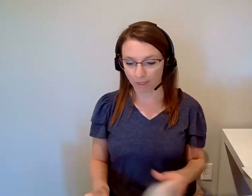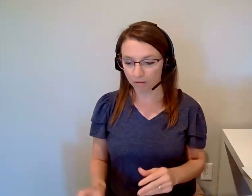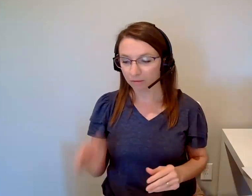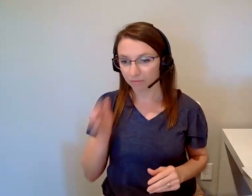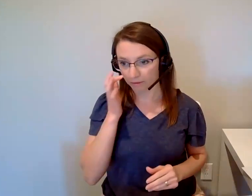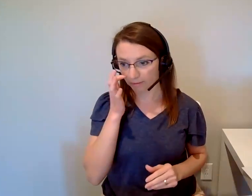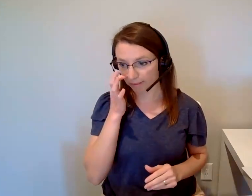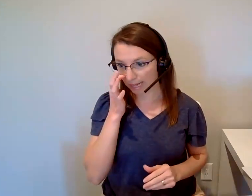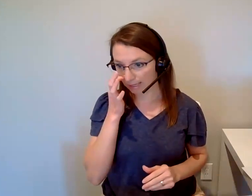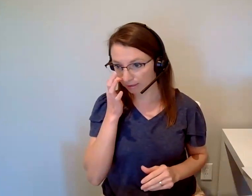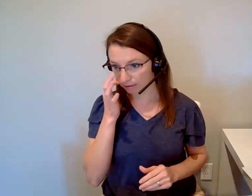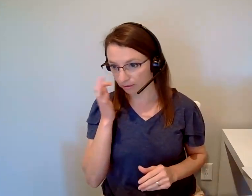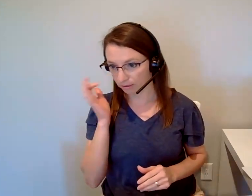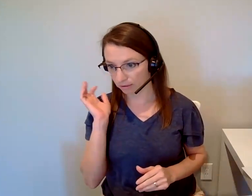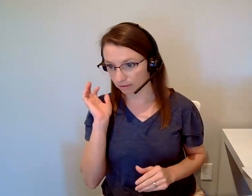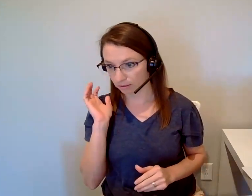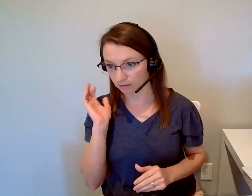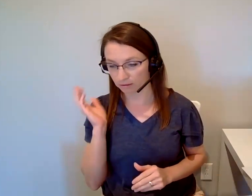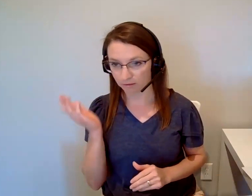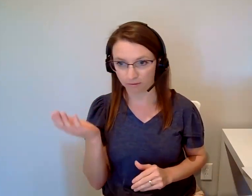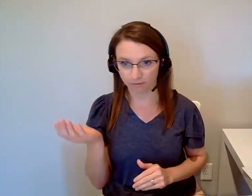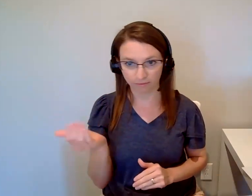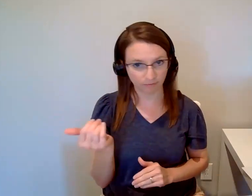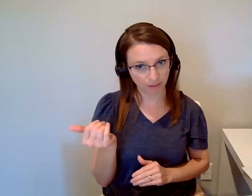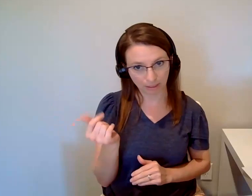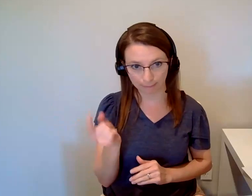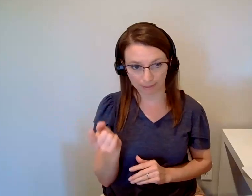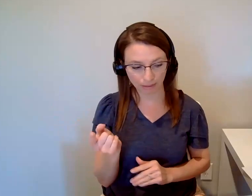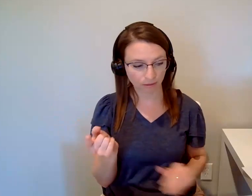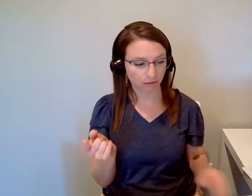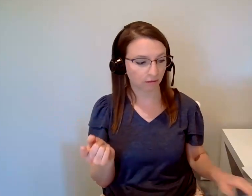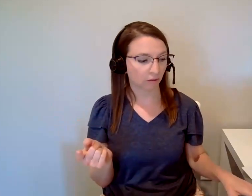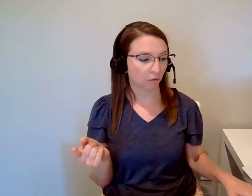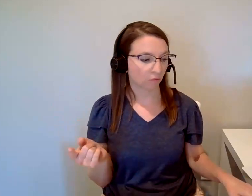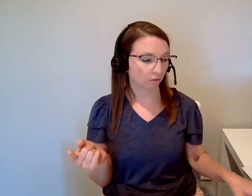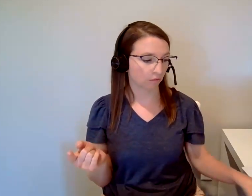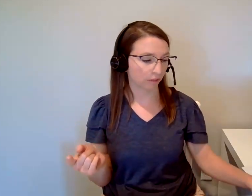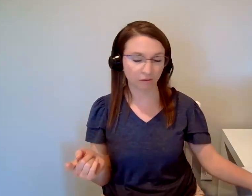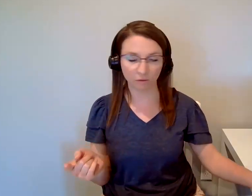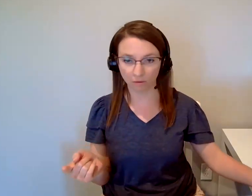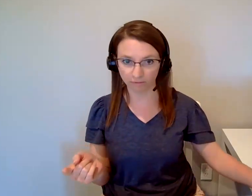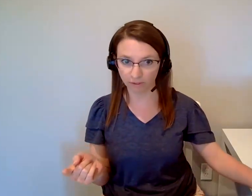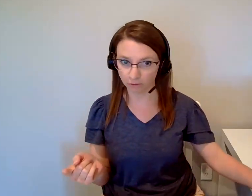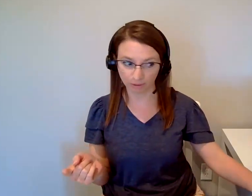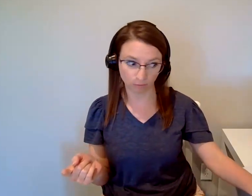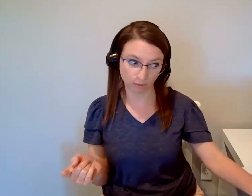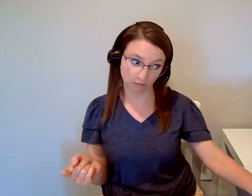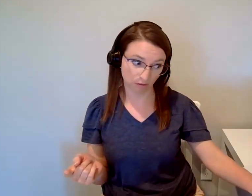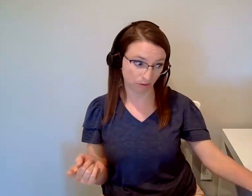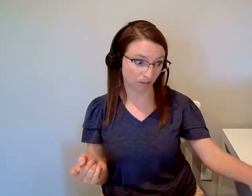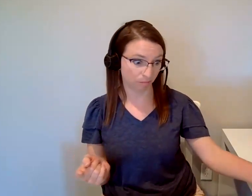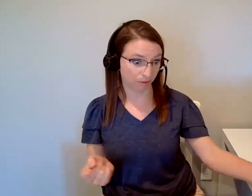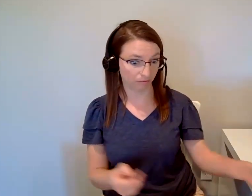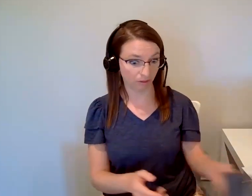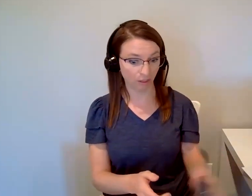Well, for the last 15 minutes, let's go over finger spelling where you actually have plenty of